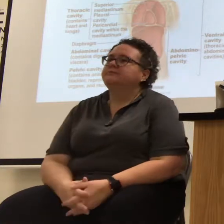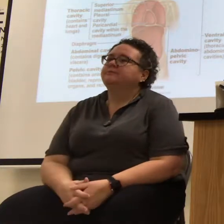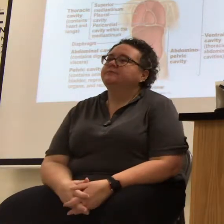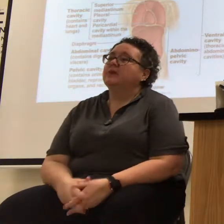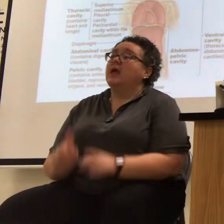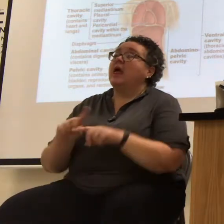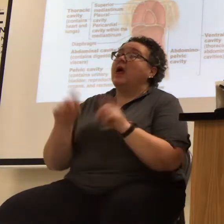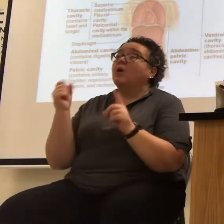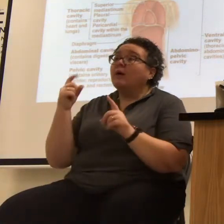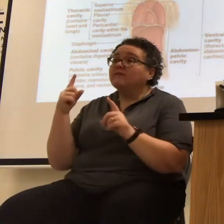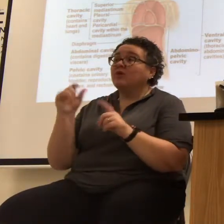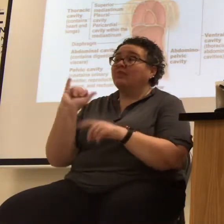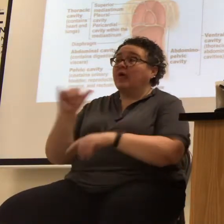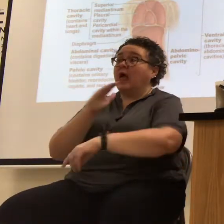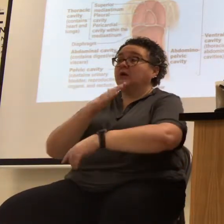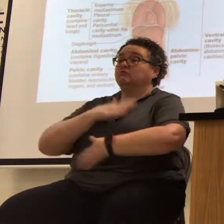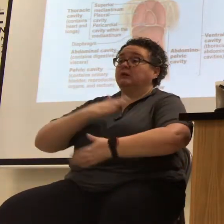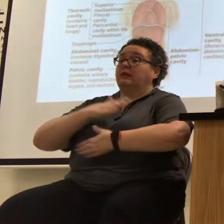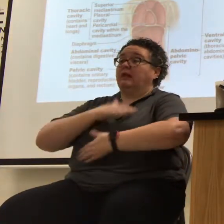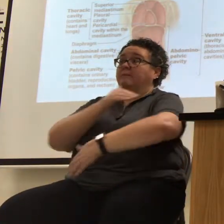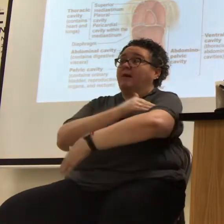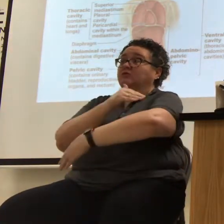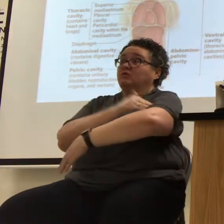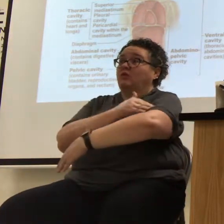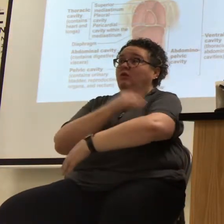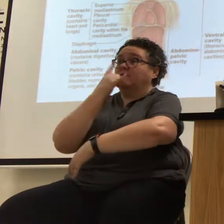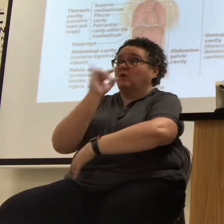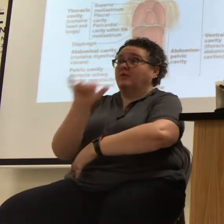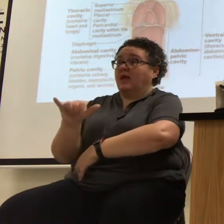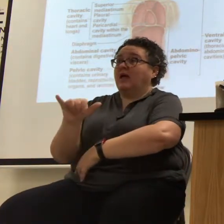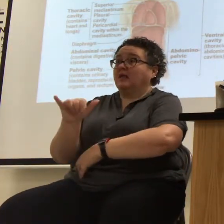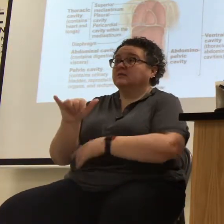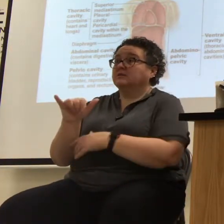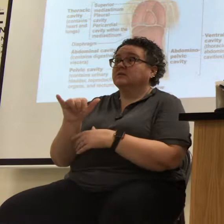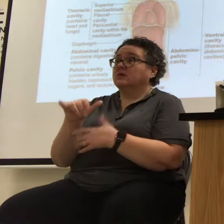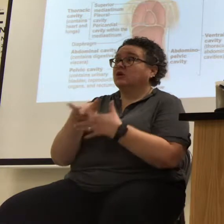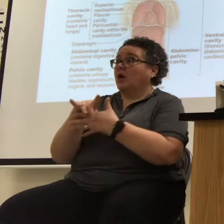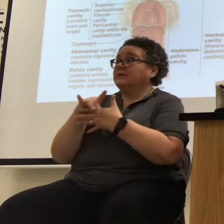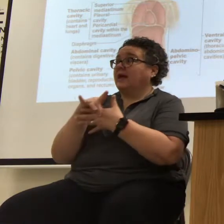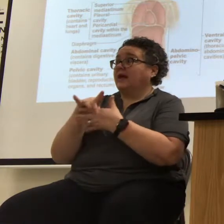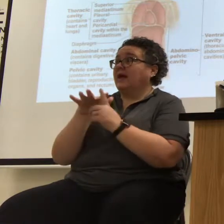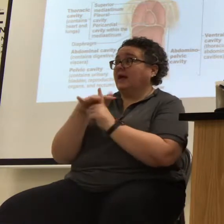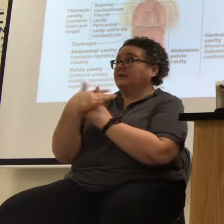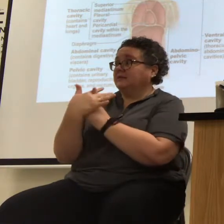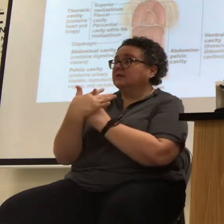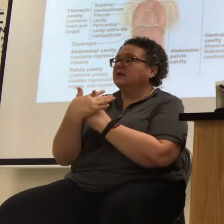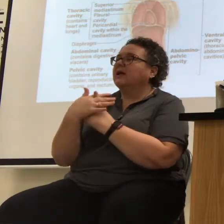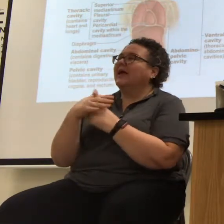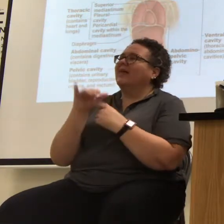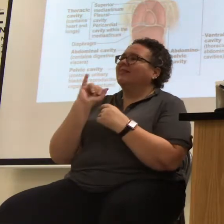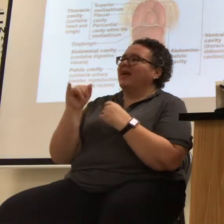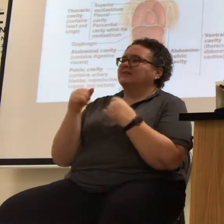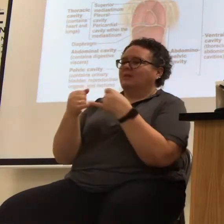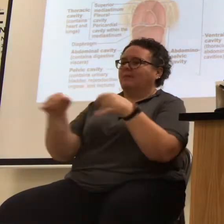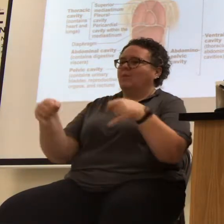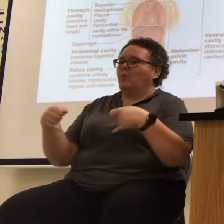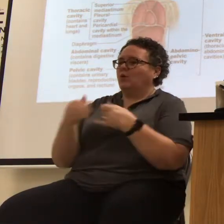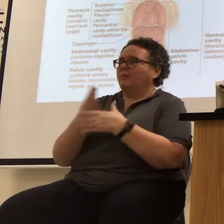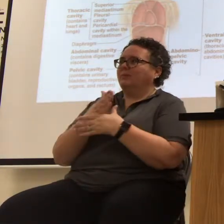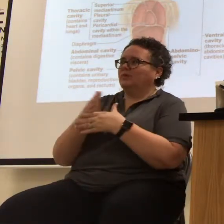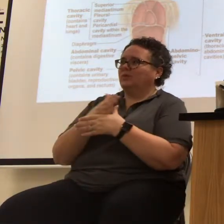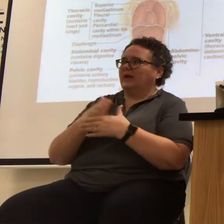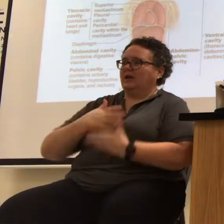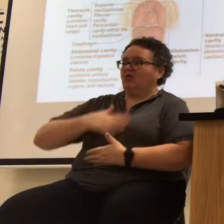However, this breathing muscle, for this, put in context, it's the border between thoracic abdominal cavities. That's what it's for.